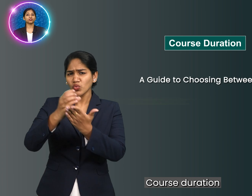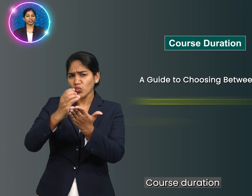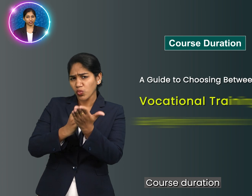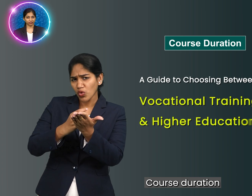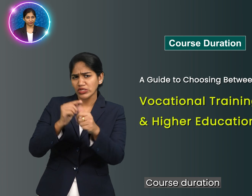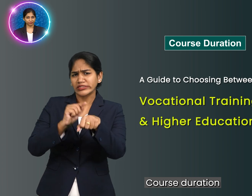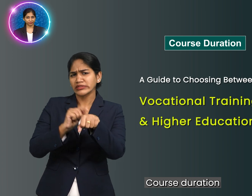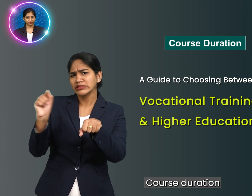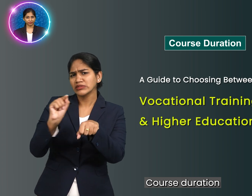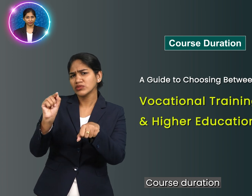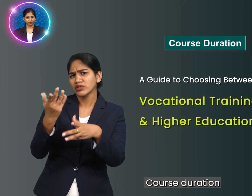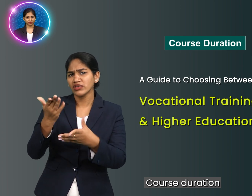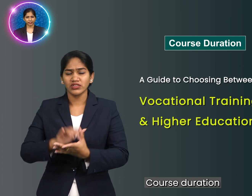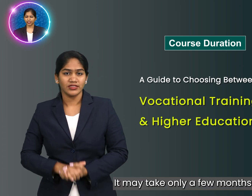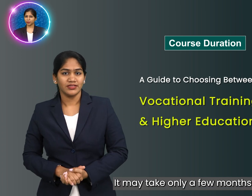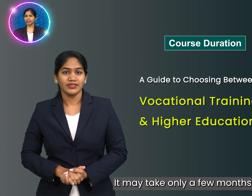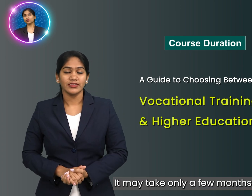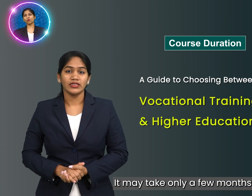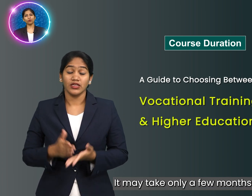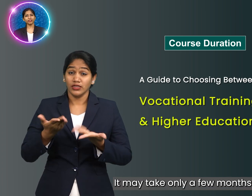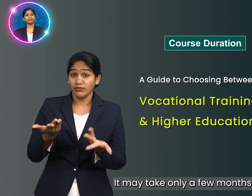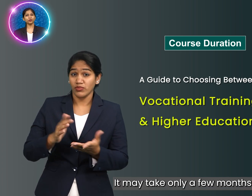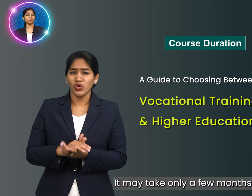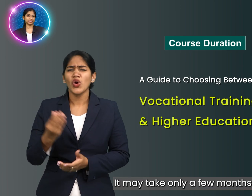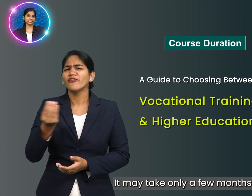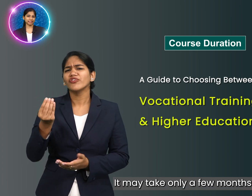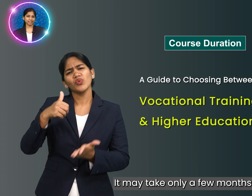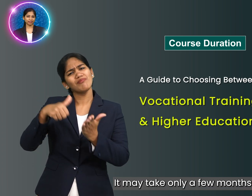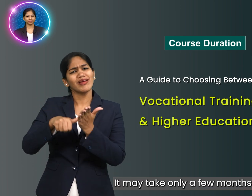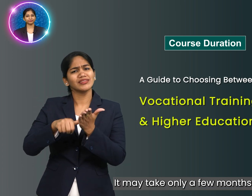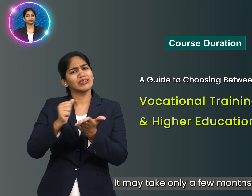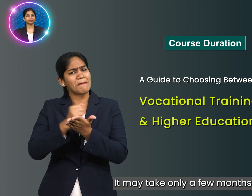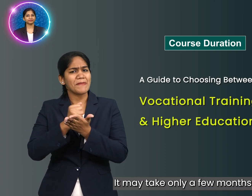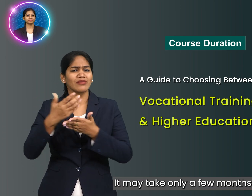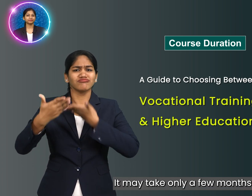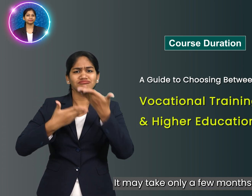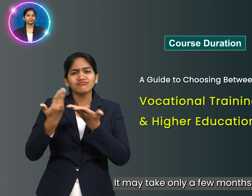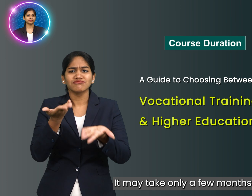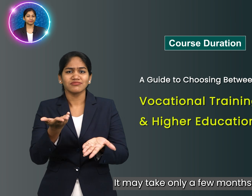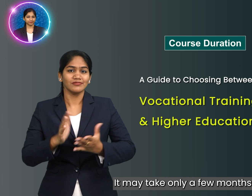Course duration. It may take only a few months.